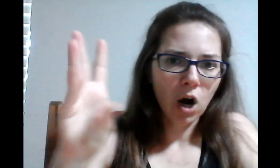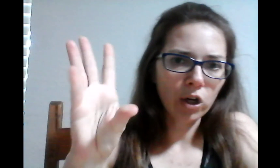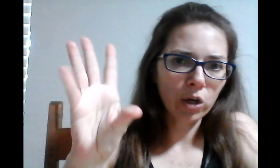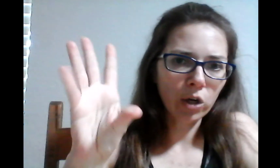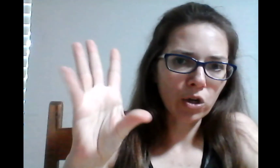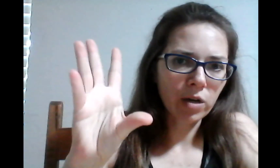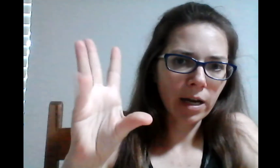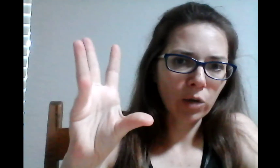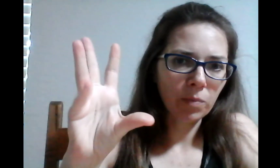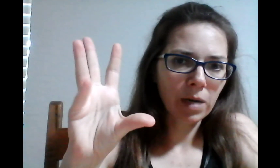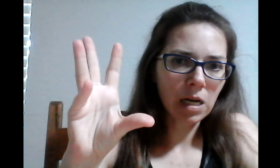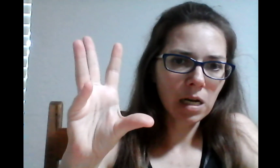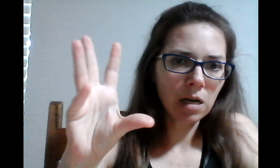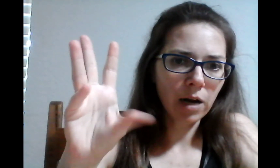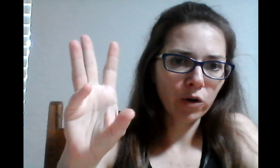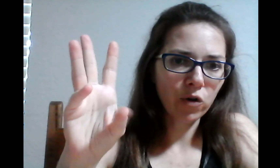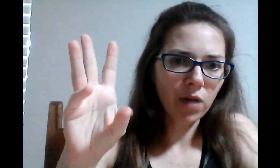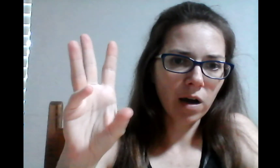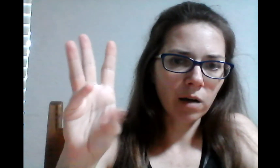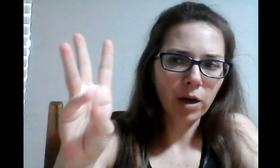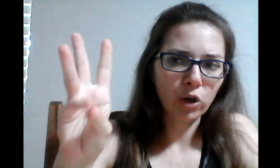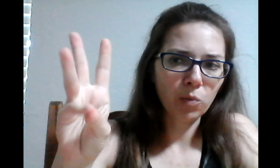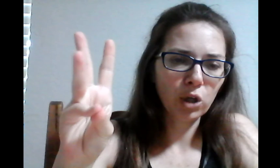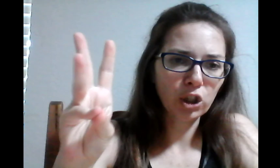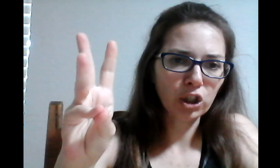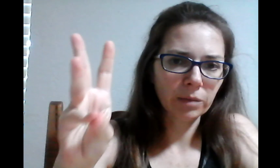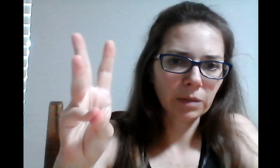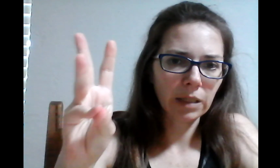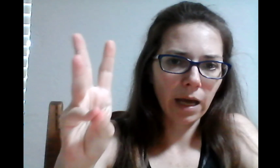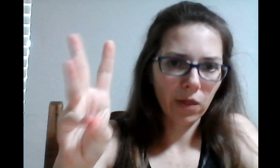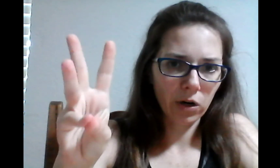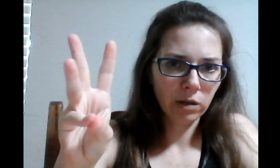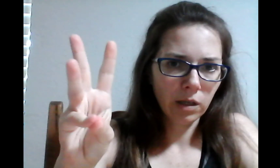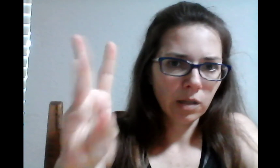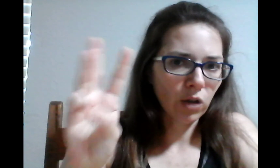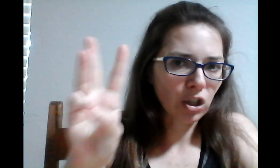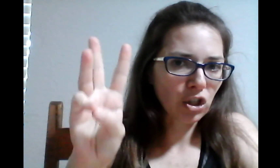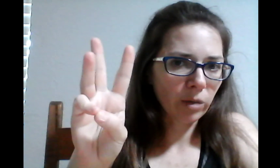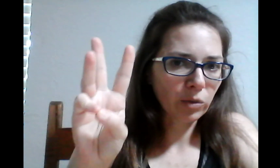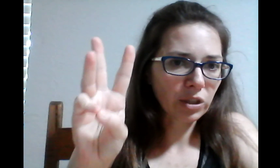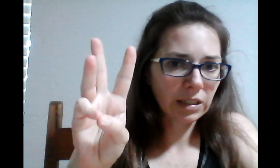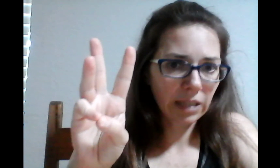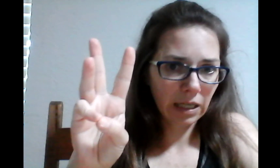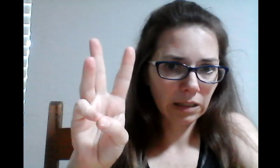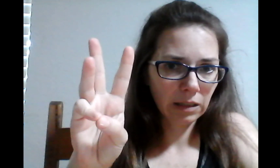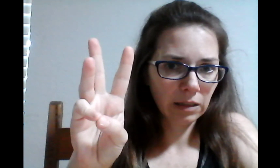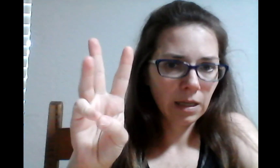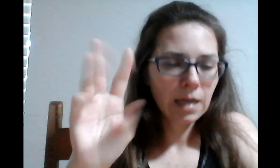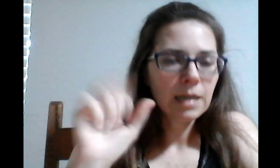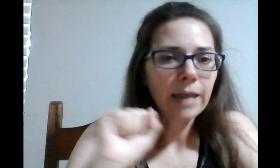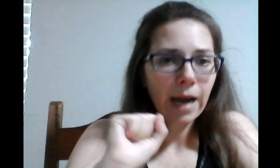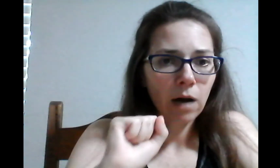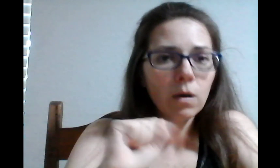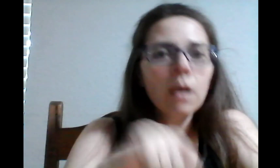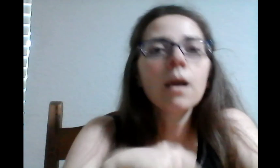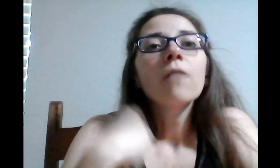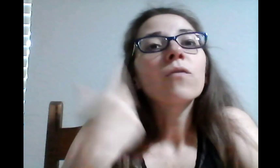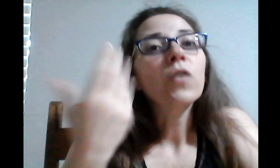you do is you take your pinky and your thumb and you push them together. So there's your number 6. Now, for the